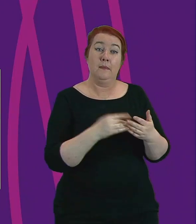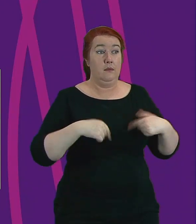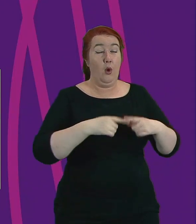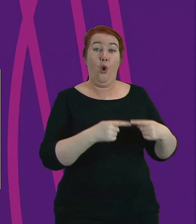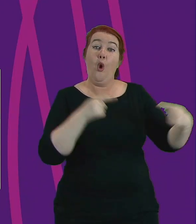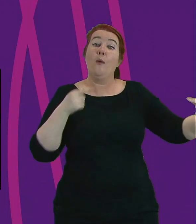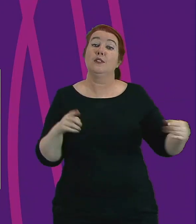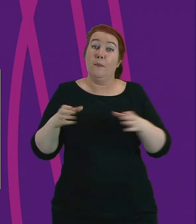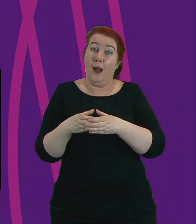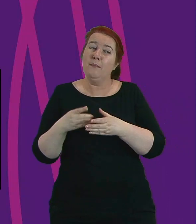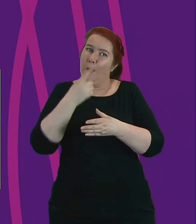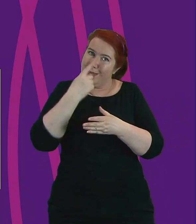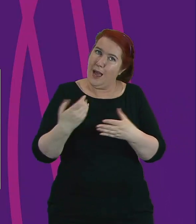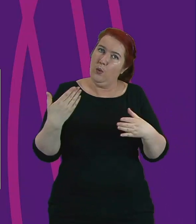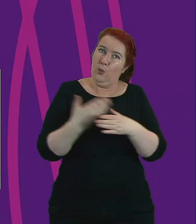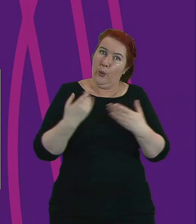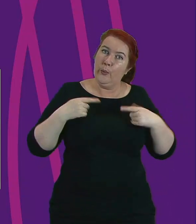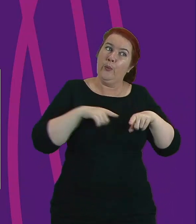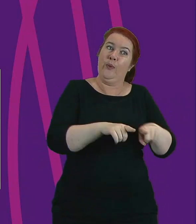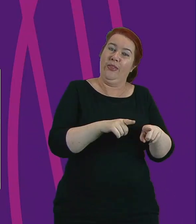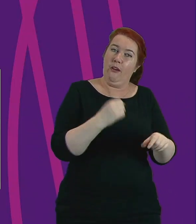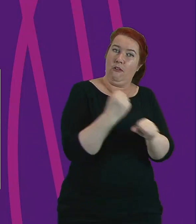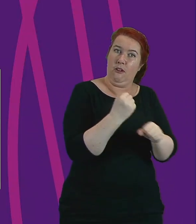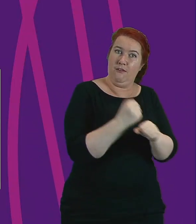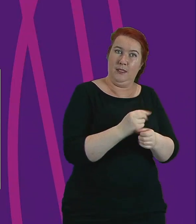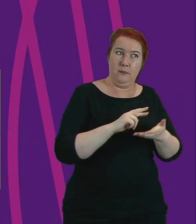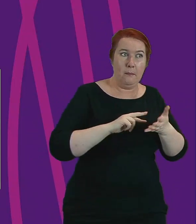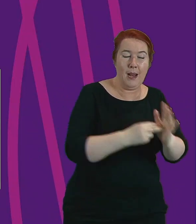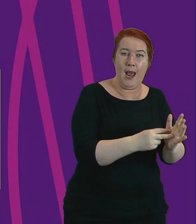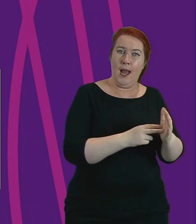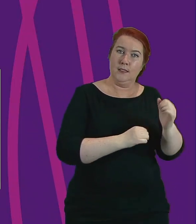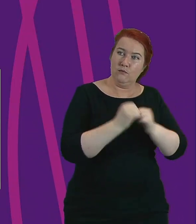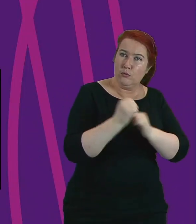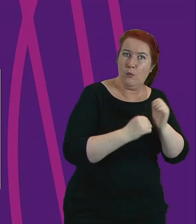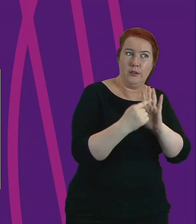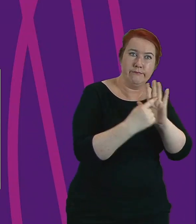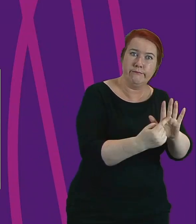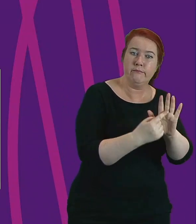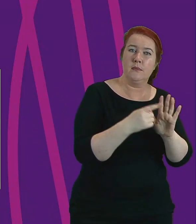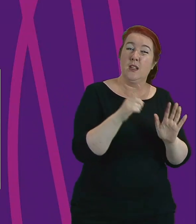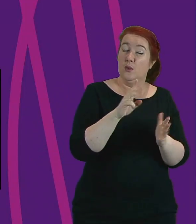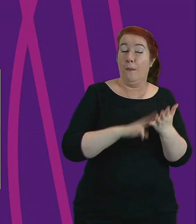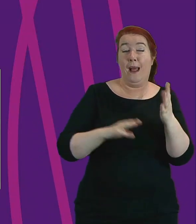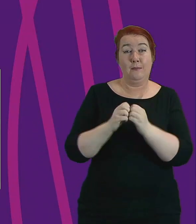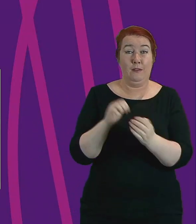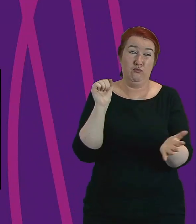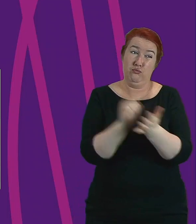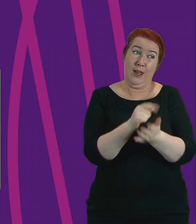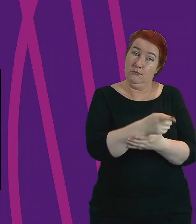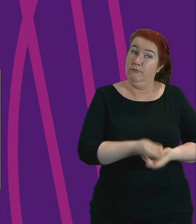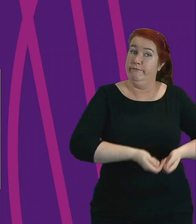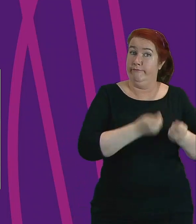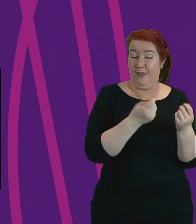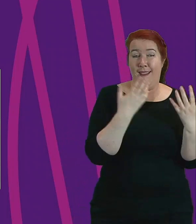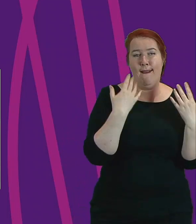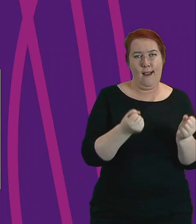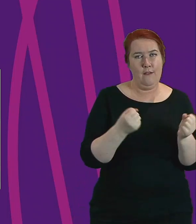work alongside the government when these frameworks and plans are being worked up. But Miles Briggs is right to highlight the